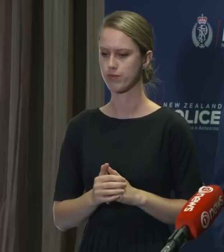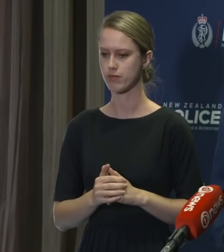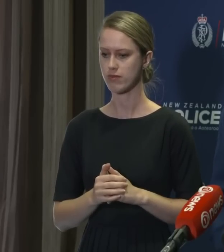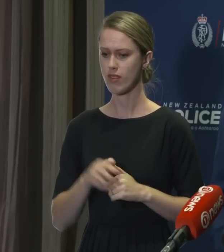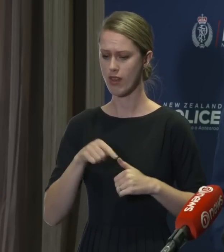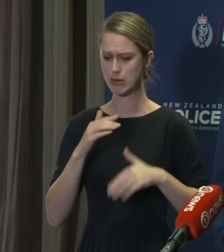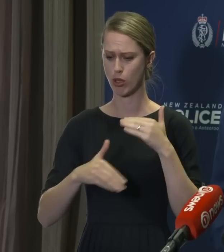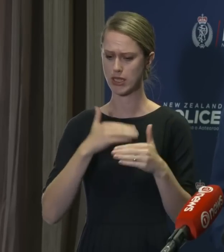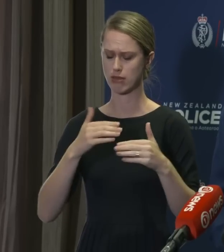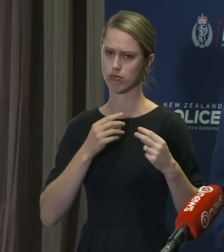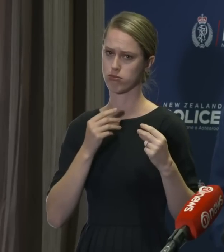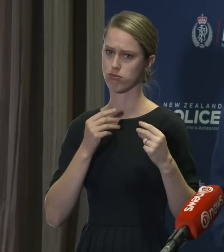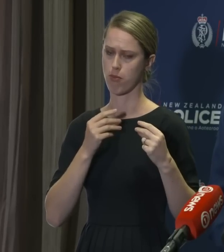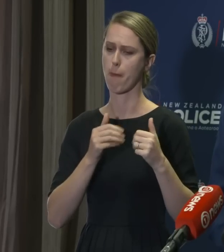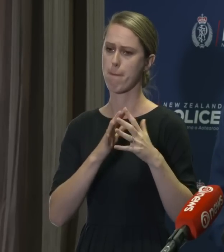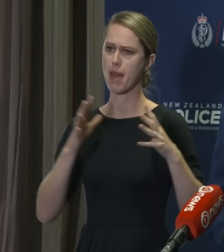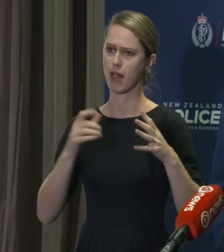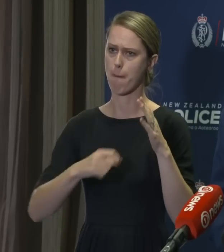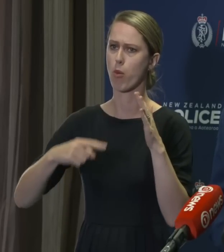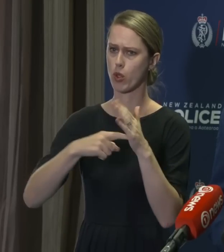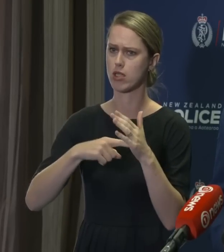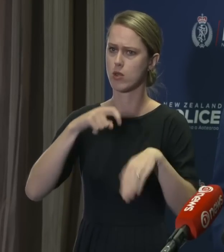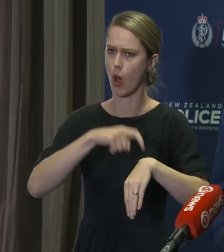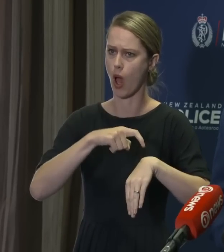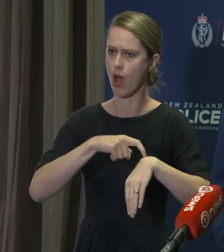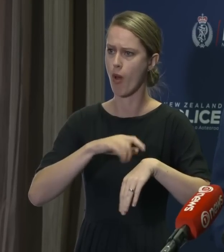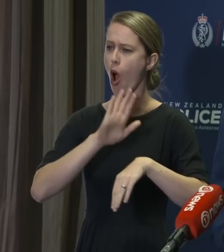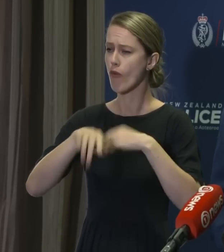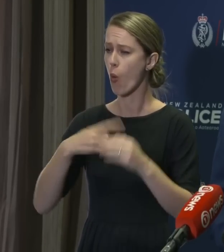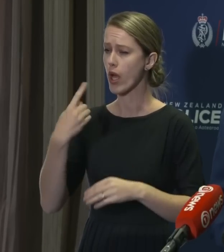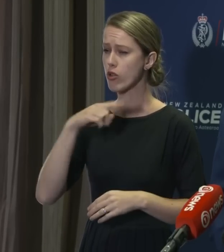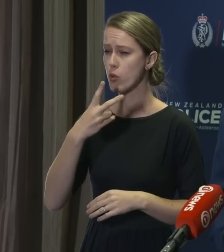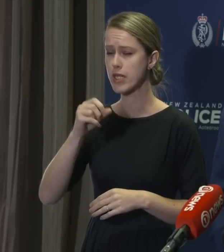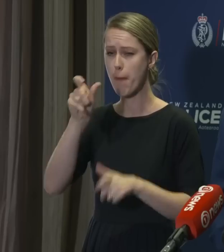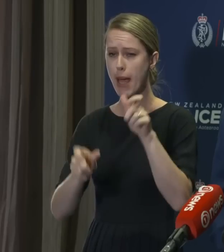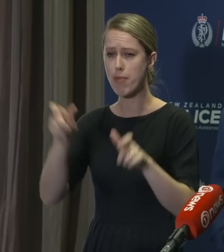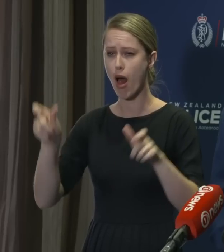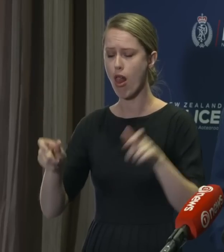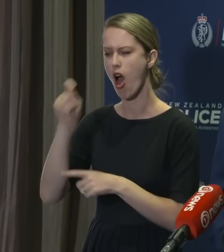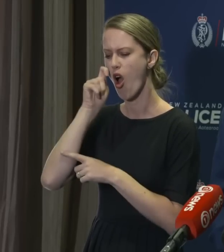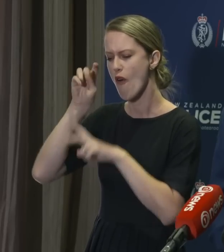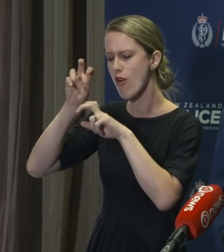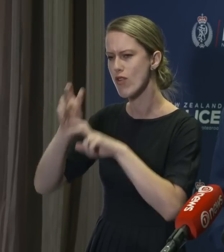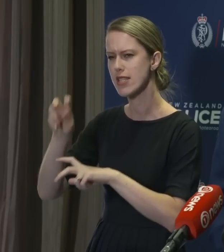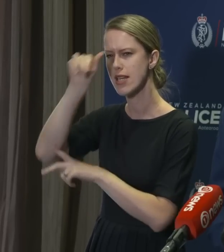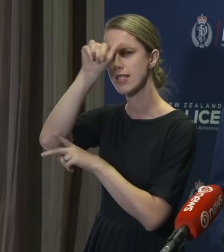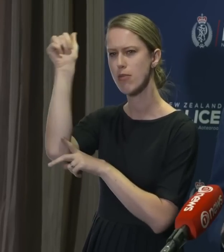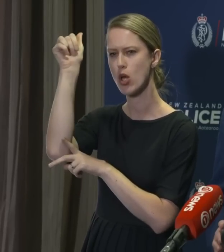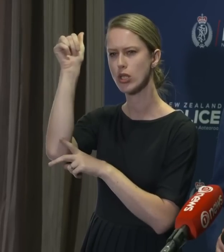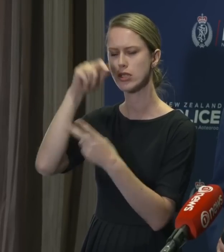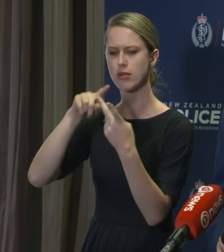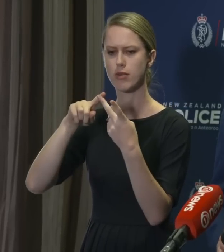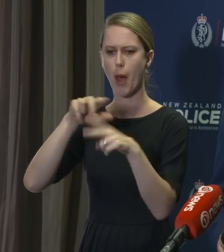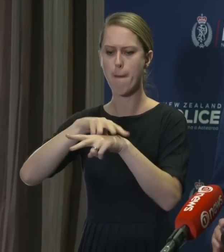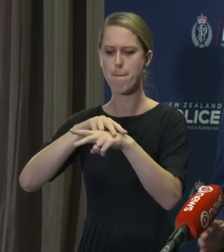this process. Over 120 people, forensic experts,